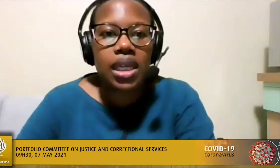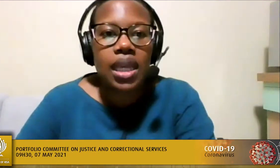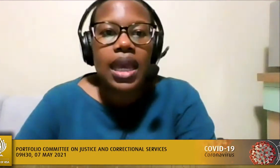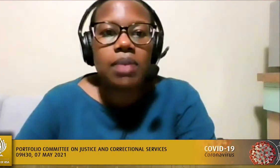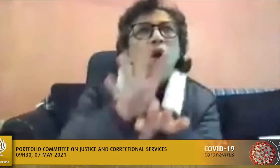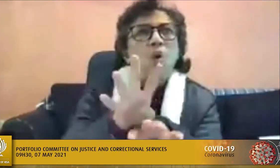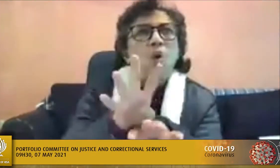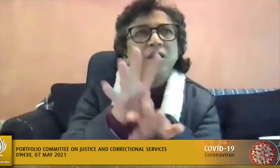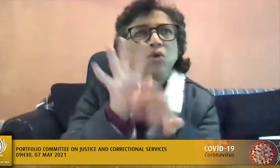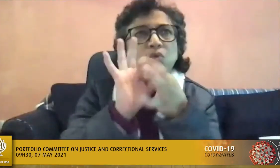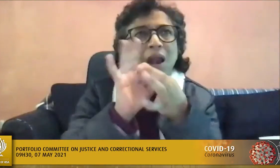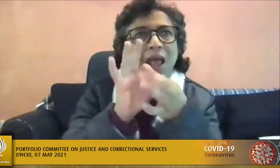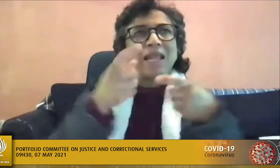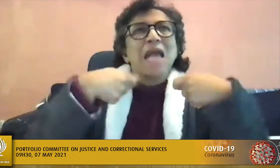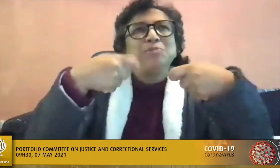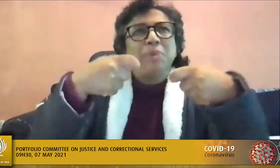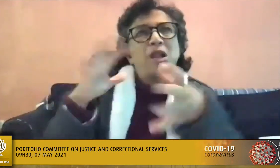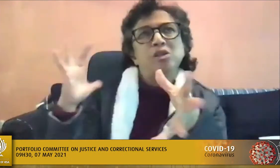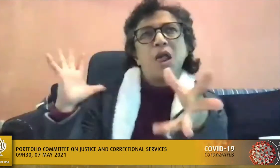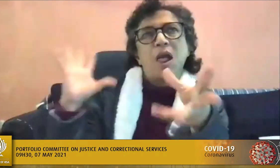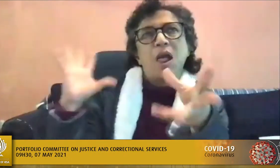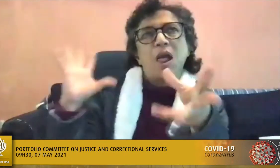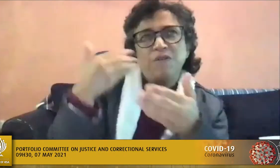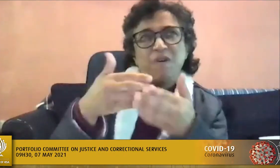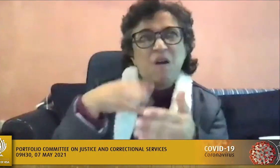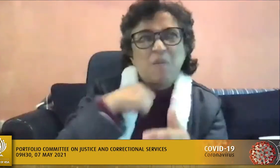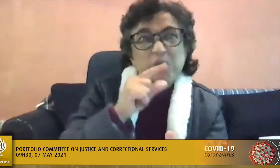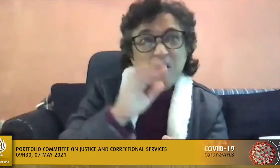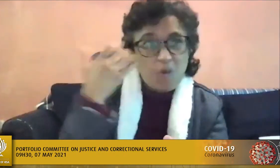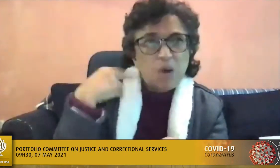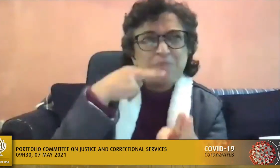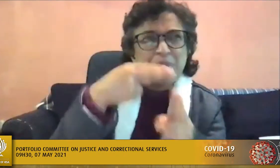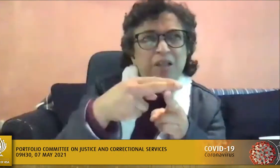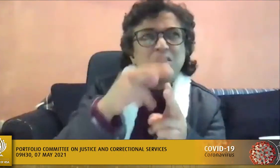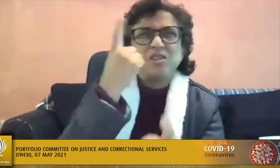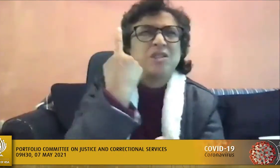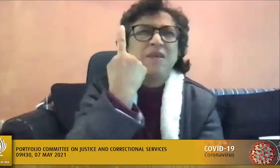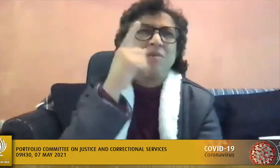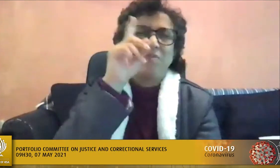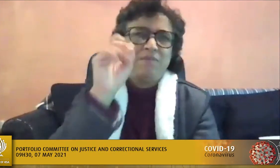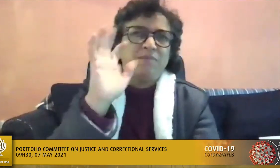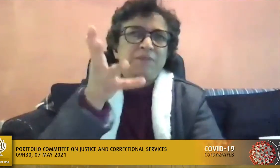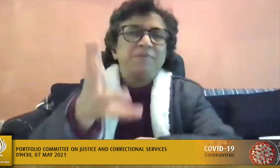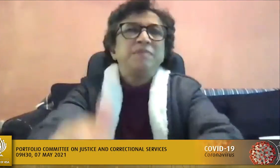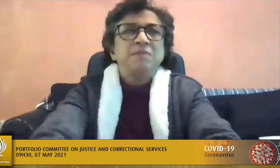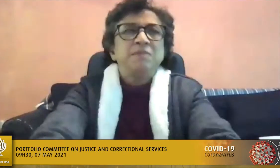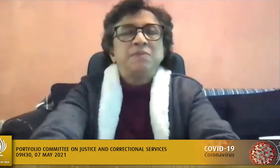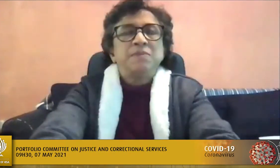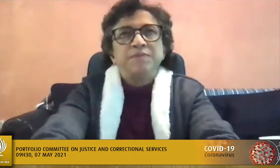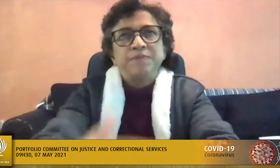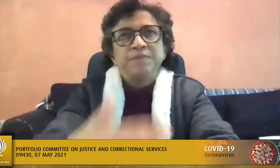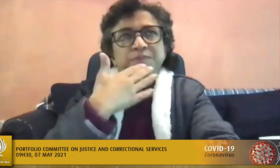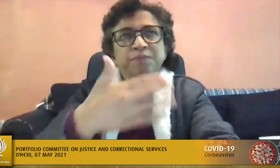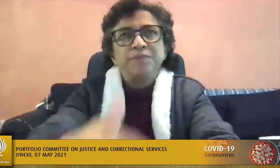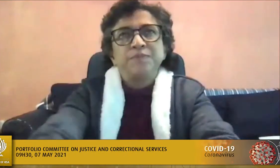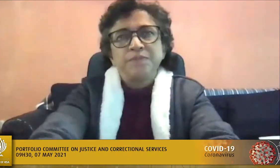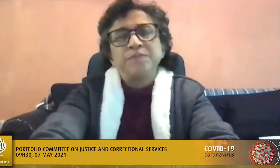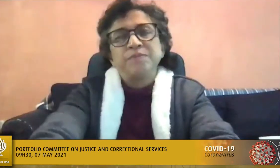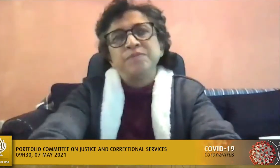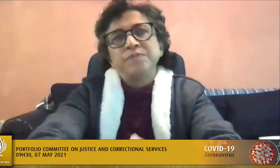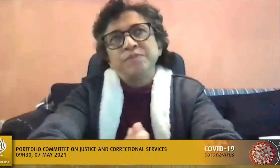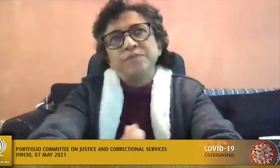um thank you chair I'm sorry perhaps I missed the response covert related expenses so far um just that one